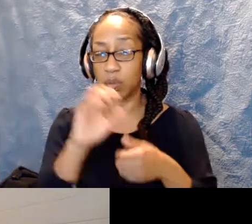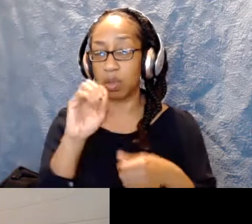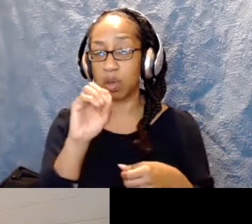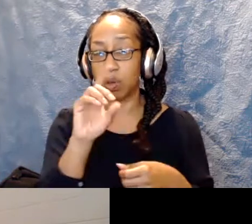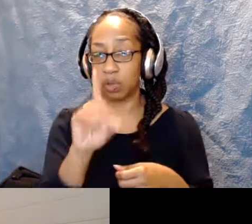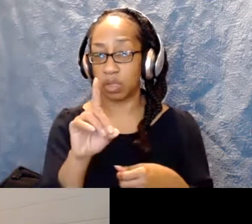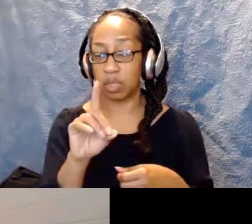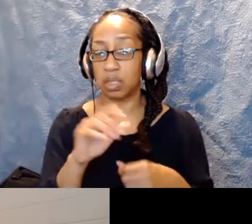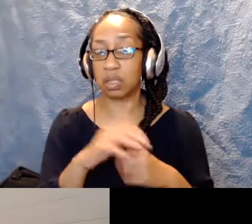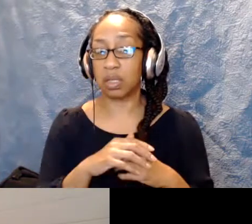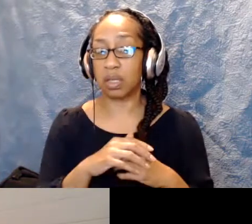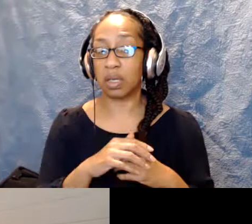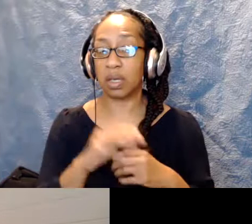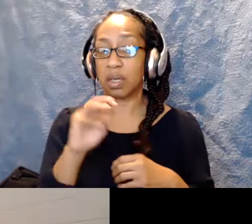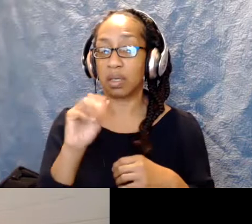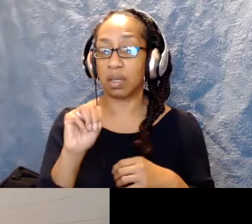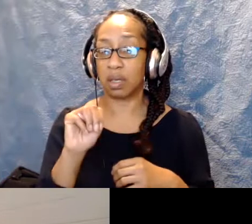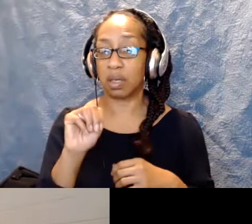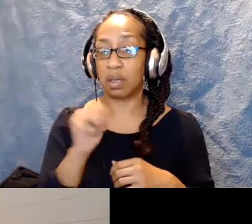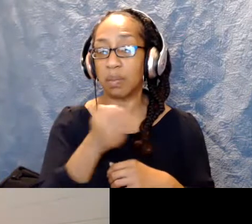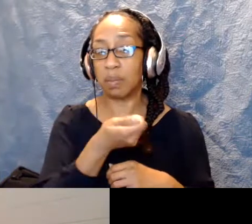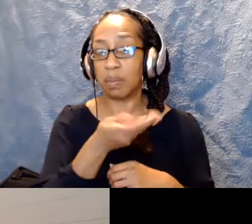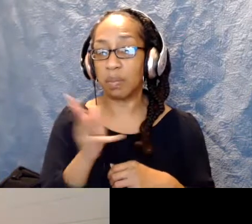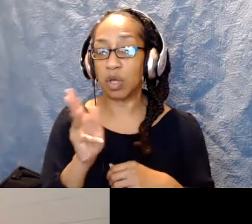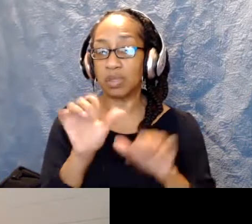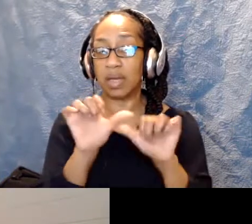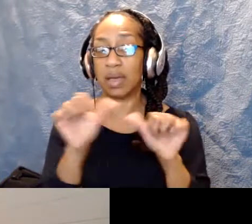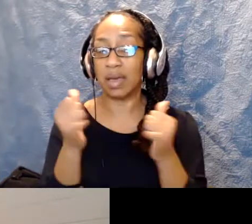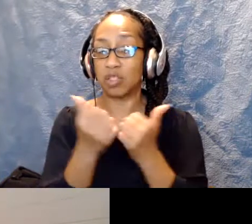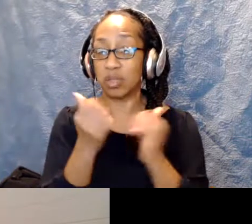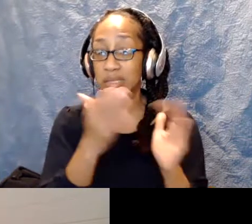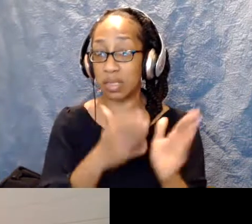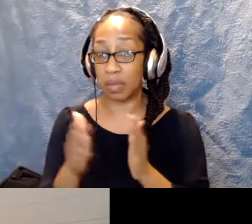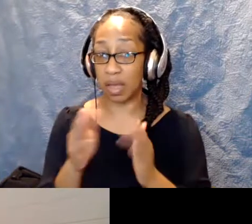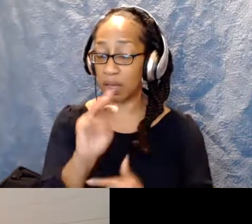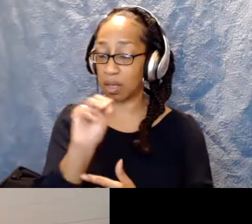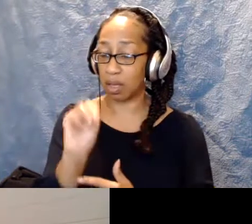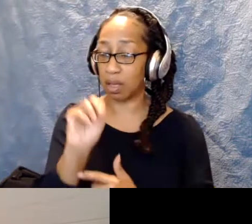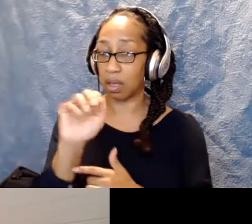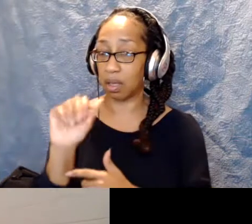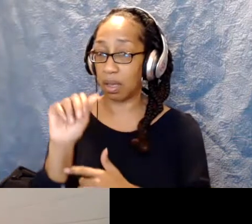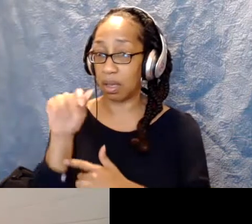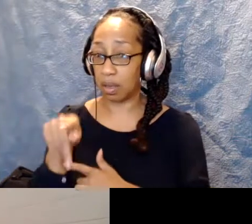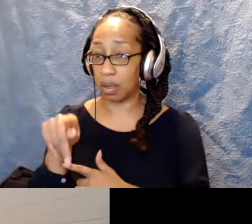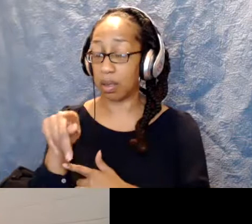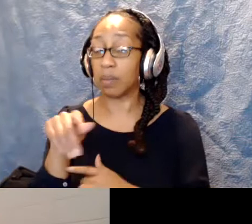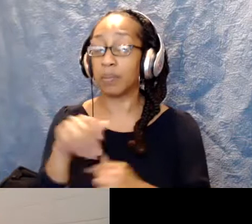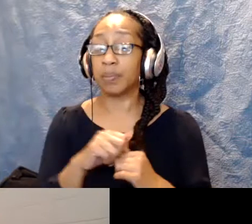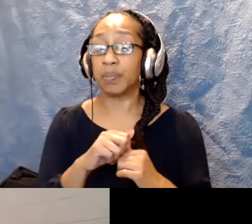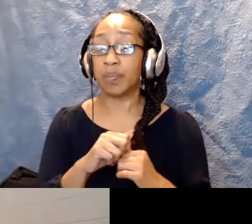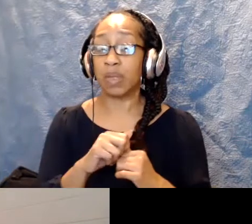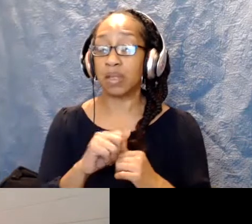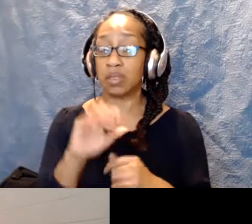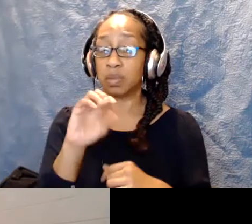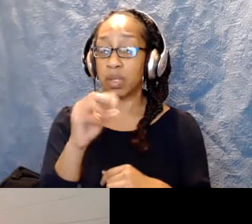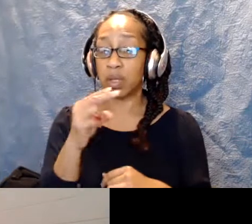the multi-agency planning or MAP team. And this is just an ongoing effort sponsored by the Ohio Employment